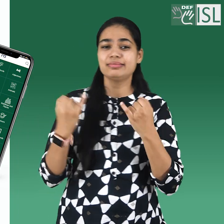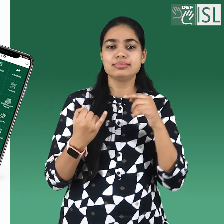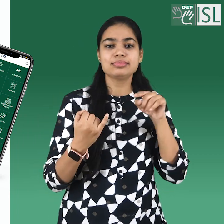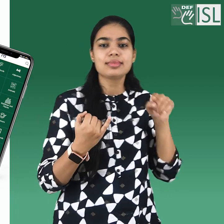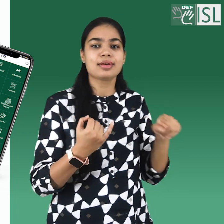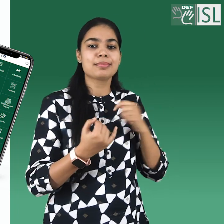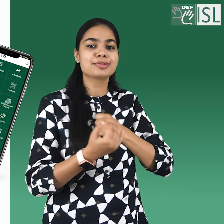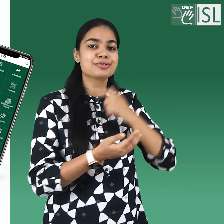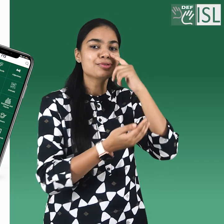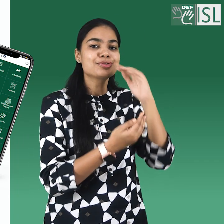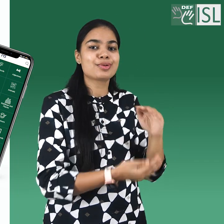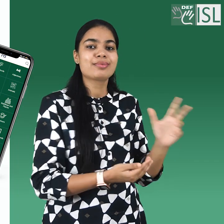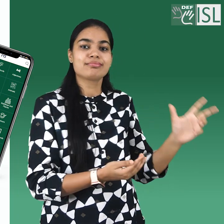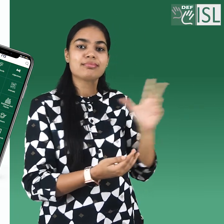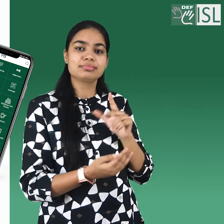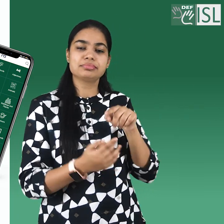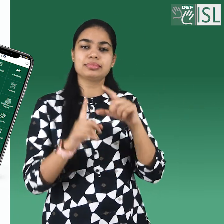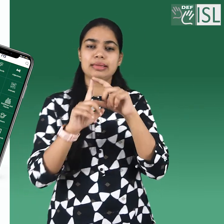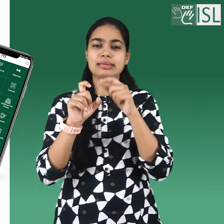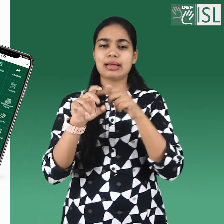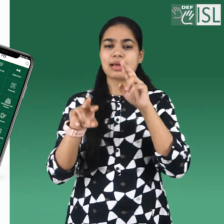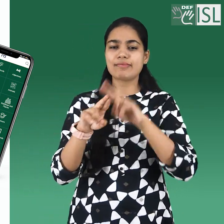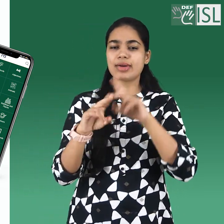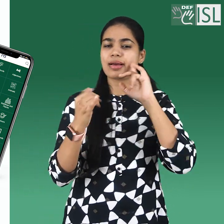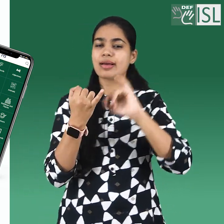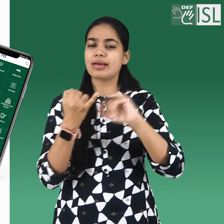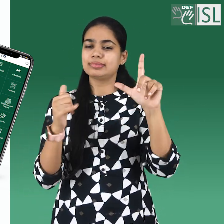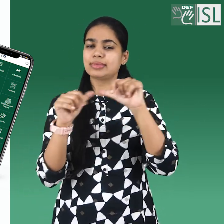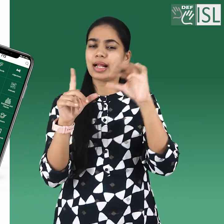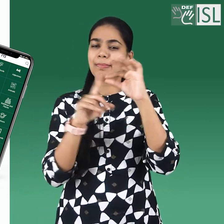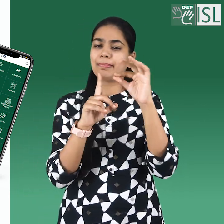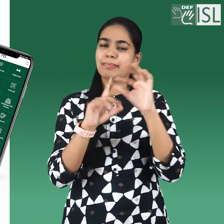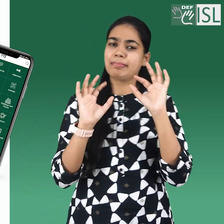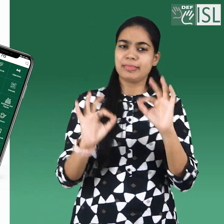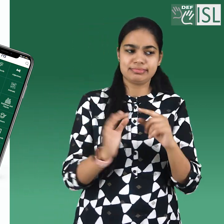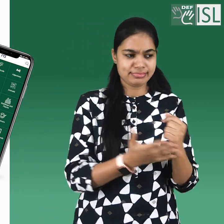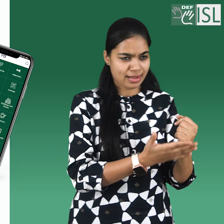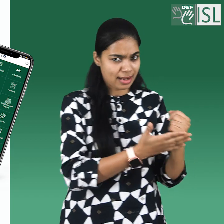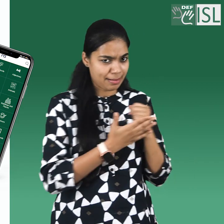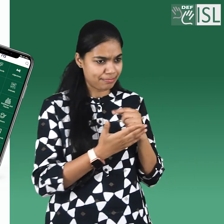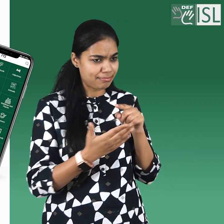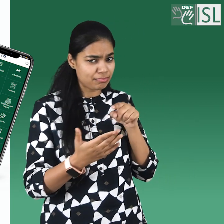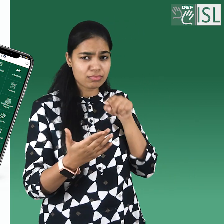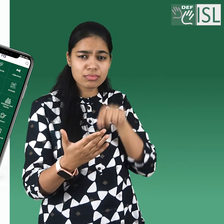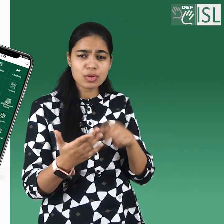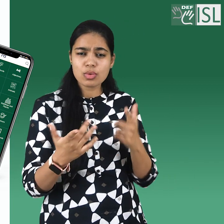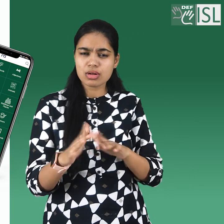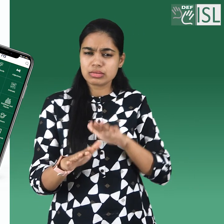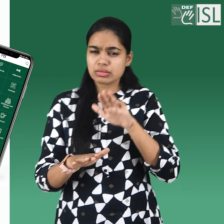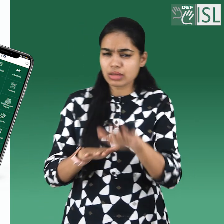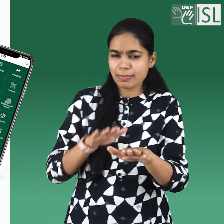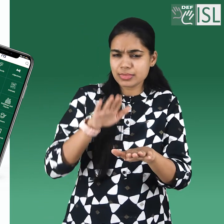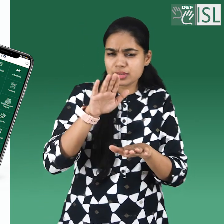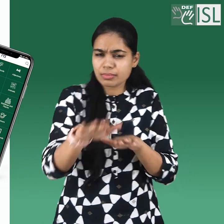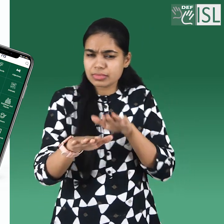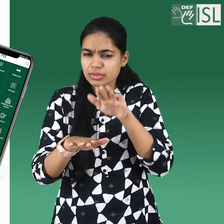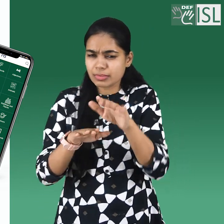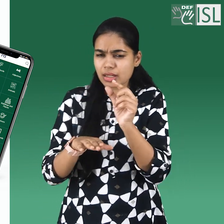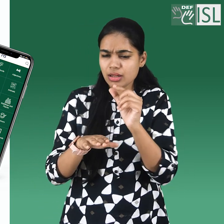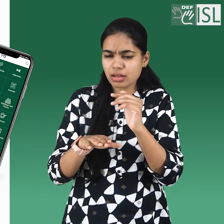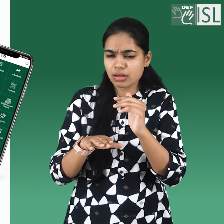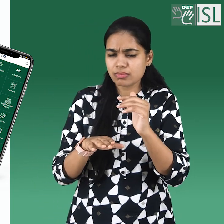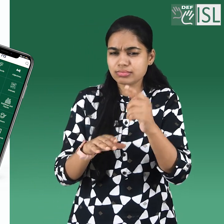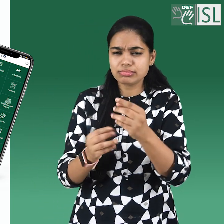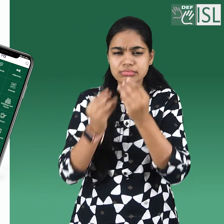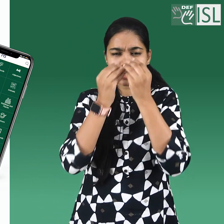Small steps for learning sign language become easy with this app. There are so many variations and meanings to